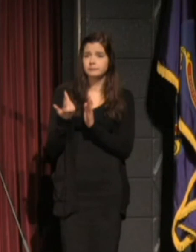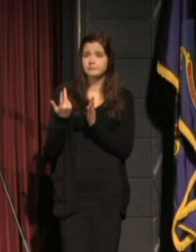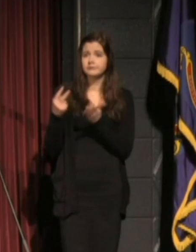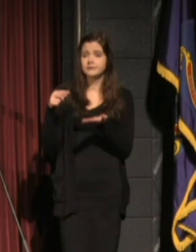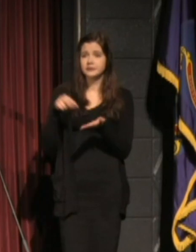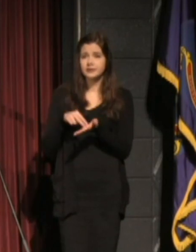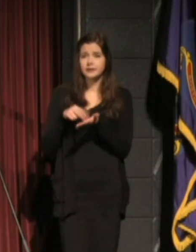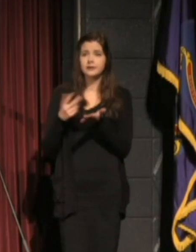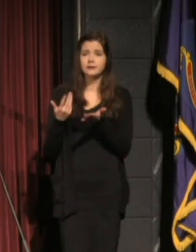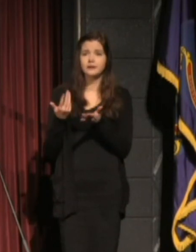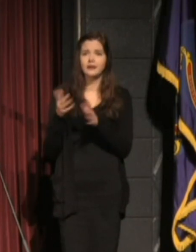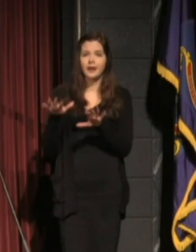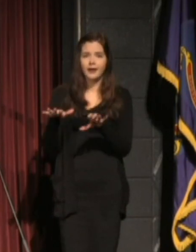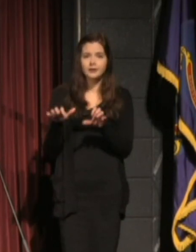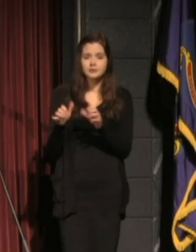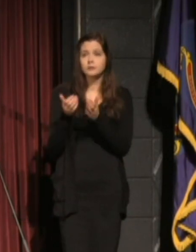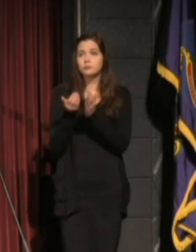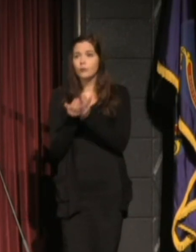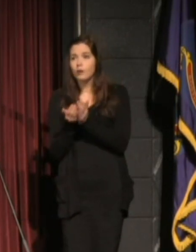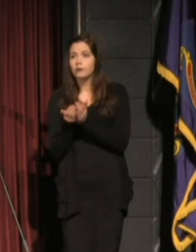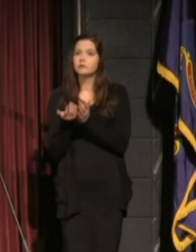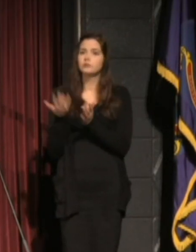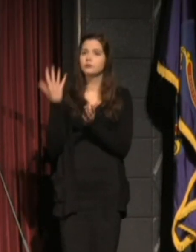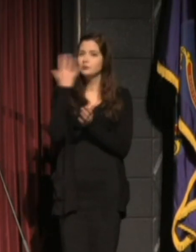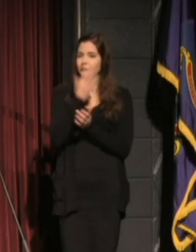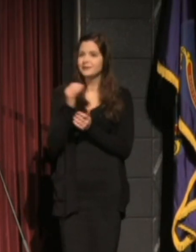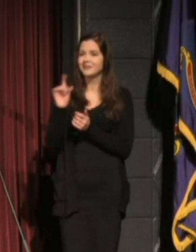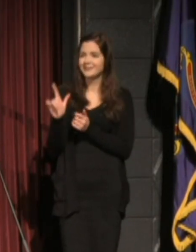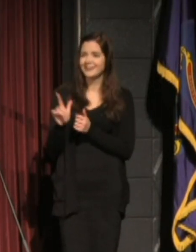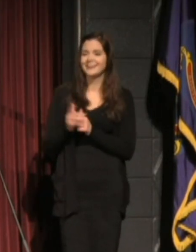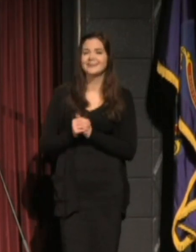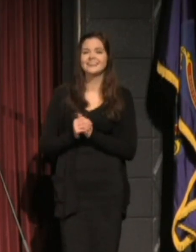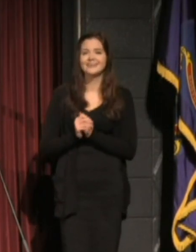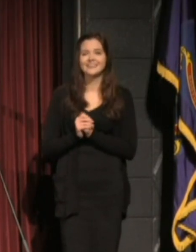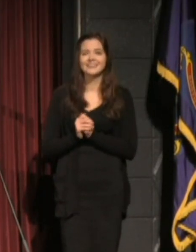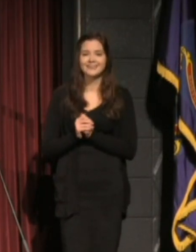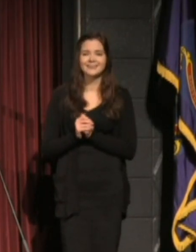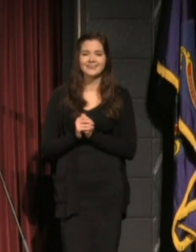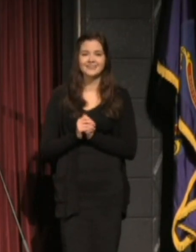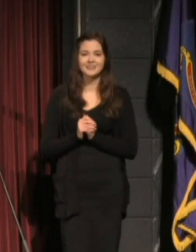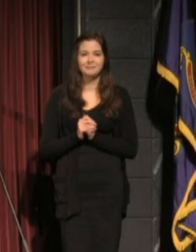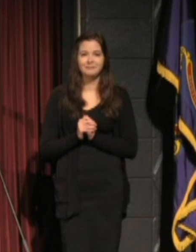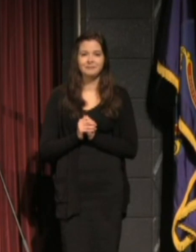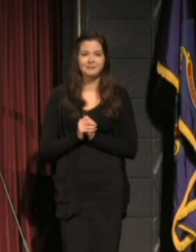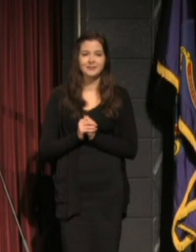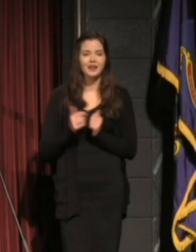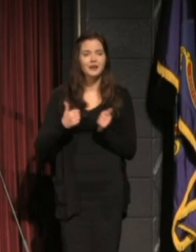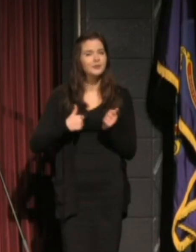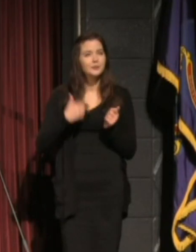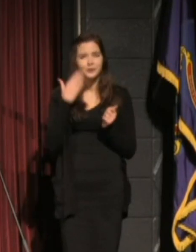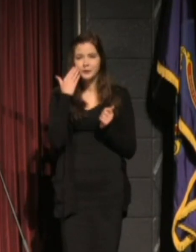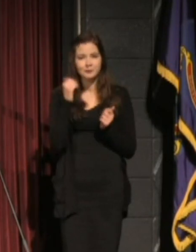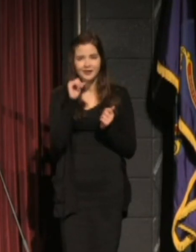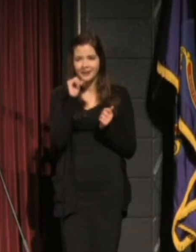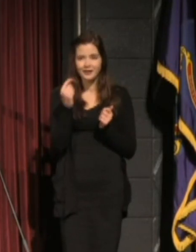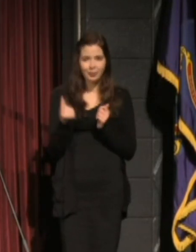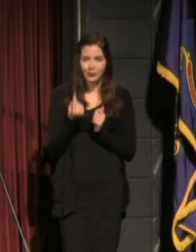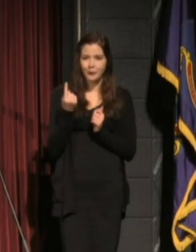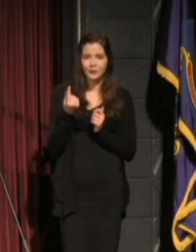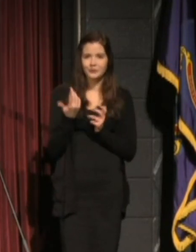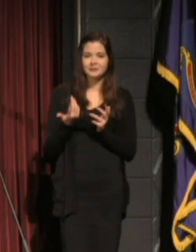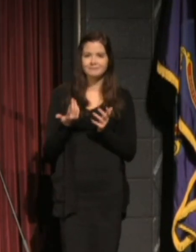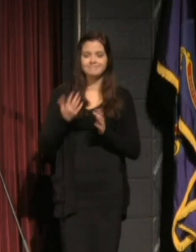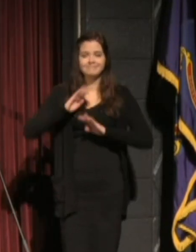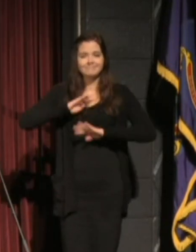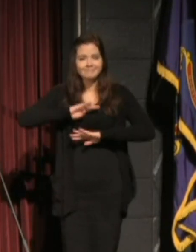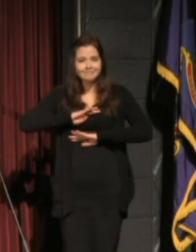on the ice and in a boat out on beautiful Devil's Lake. I know that I'm not alone in the